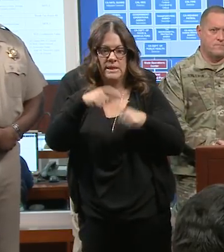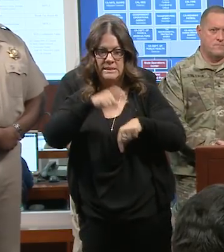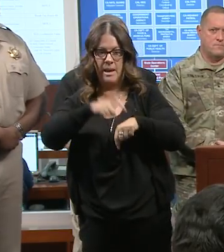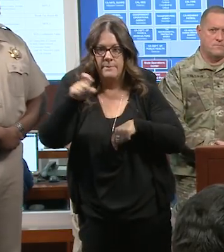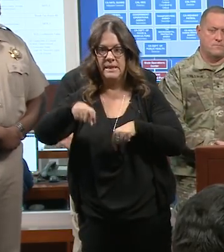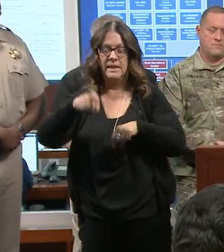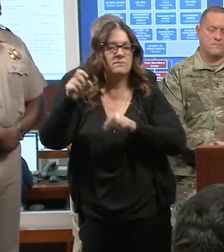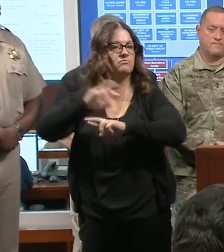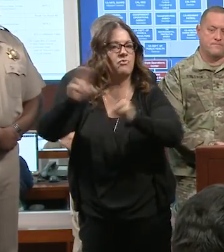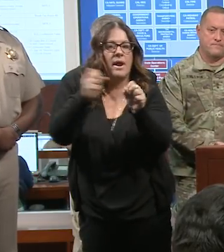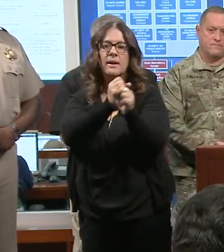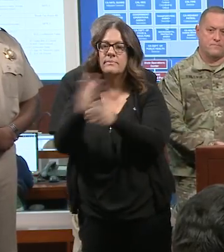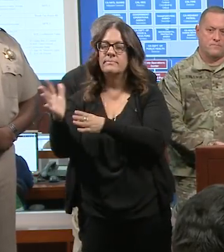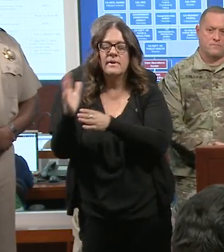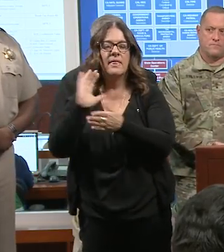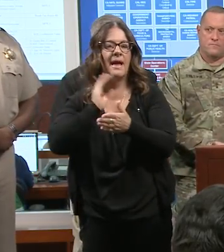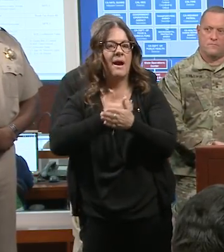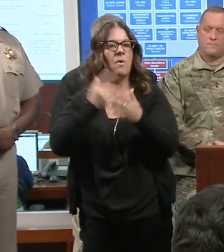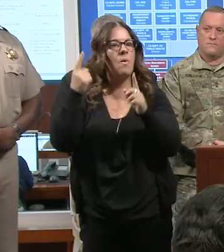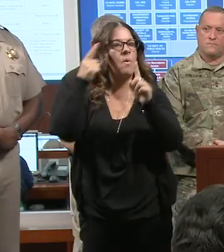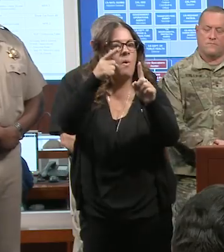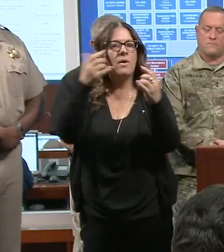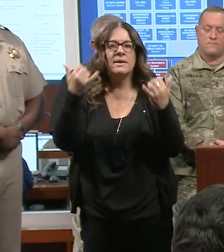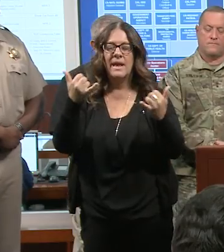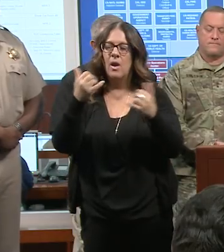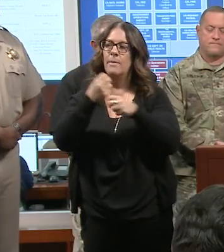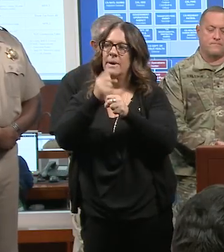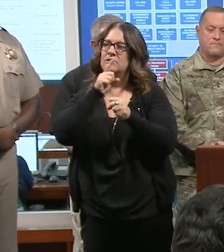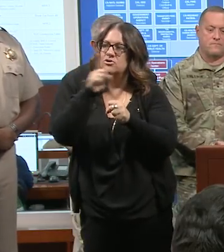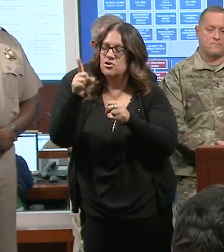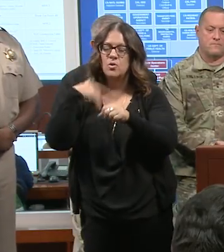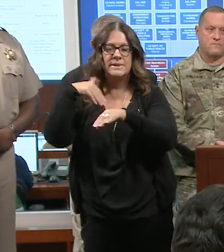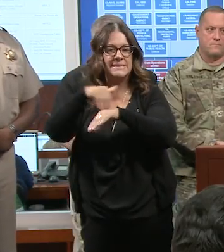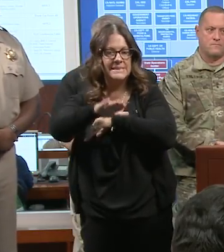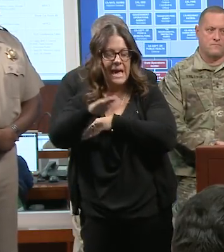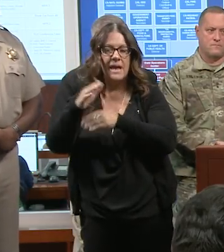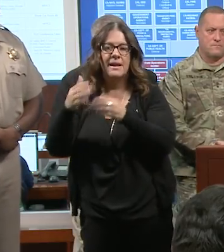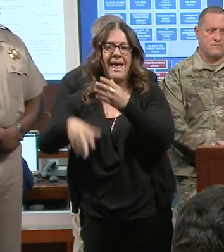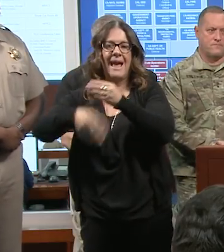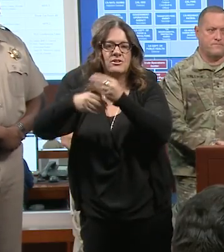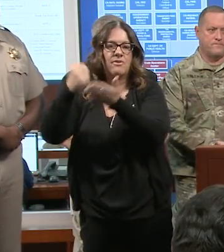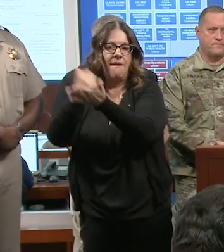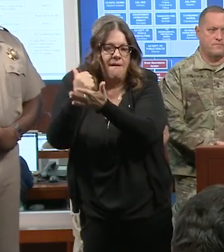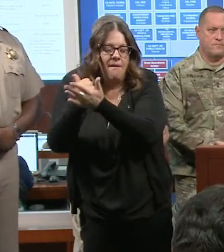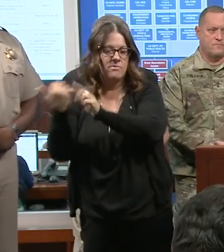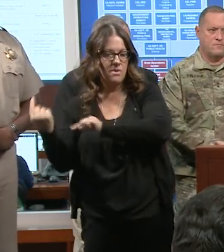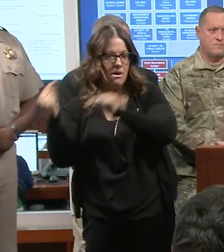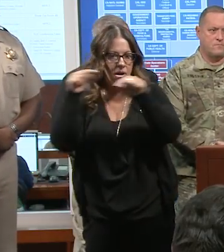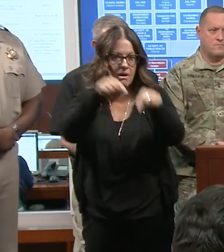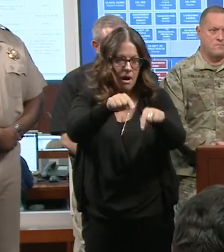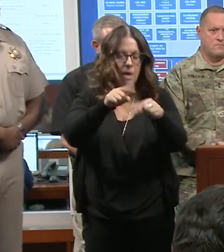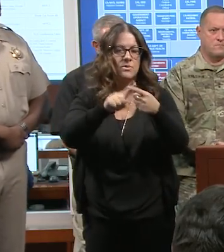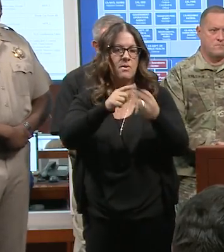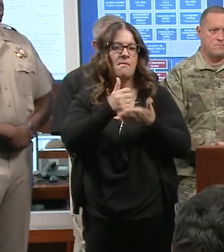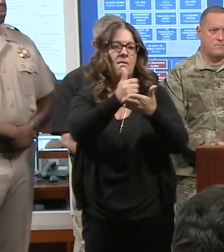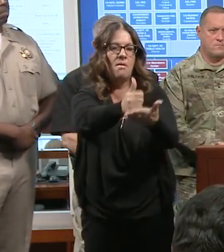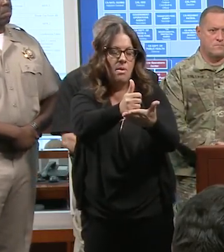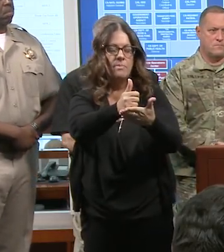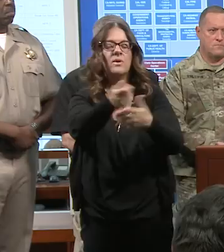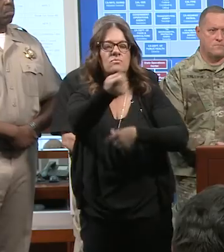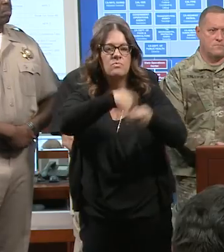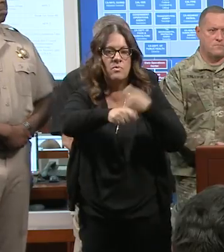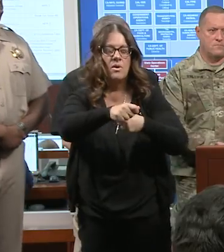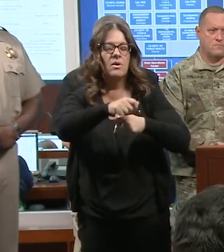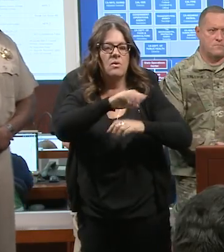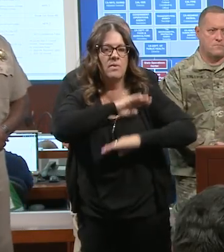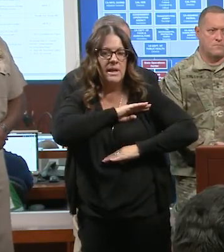72 hours. So our primary goal is to get these resources into the fires, get these folks relief, and get firefighters on the ground